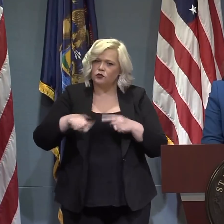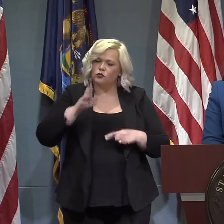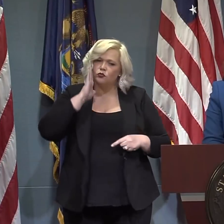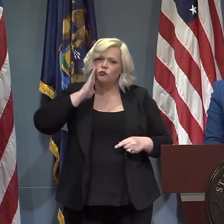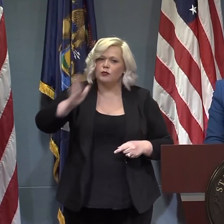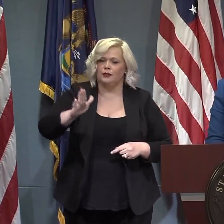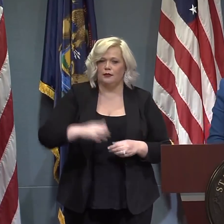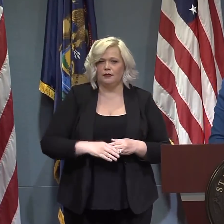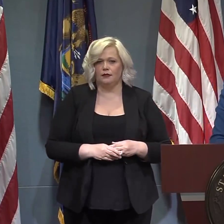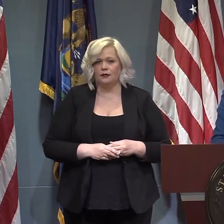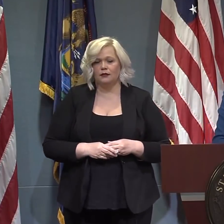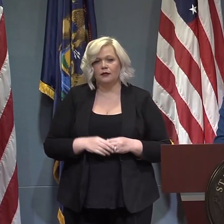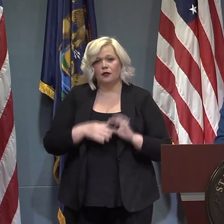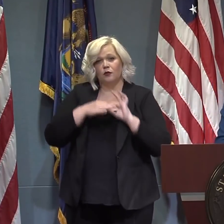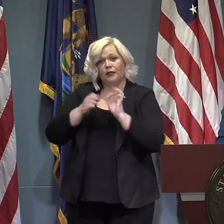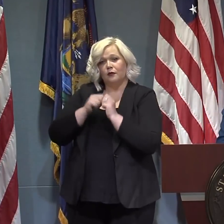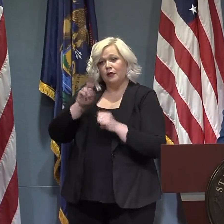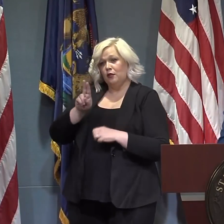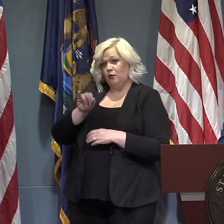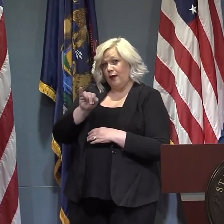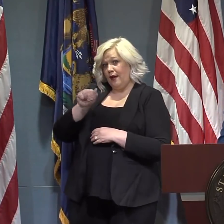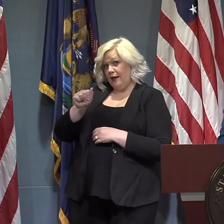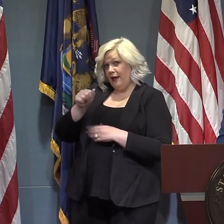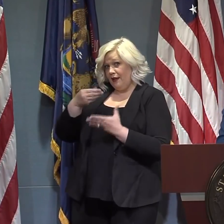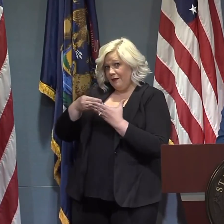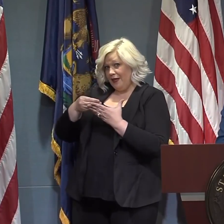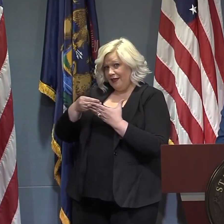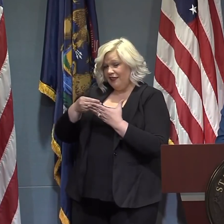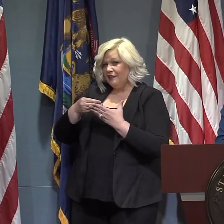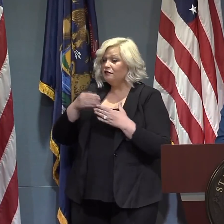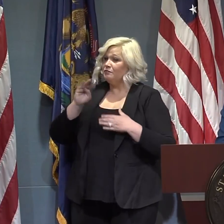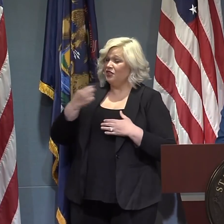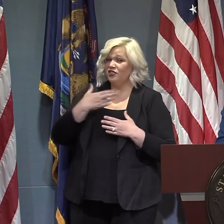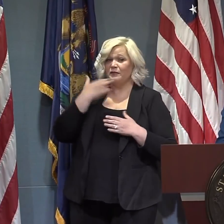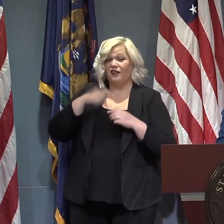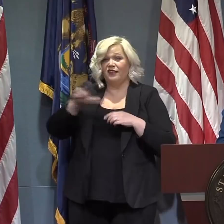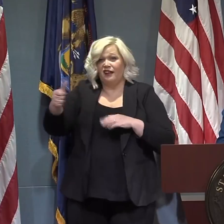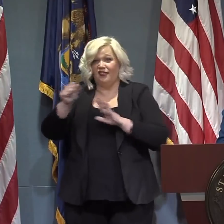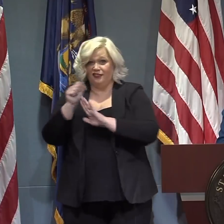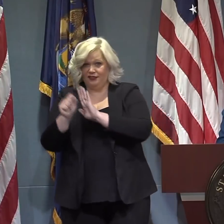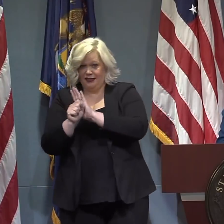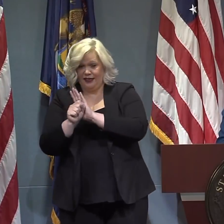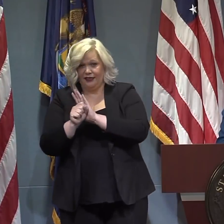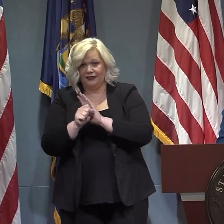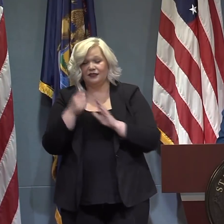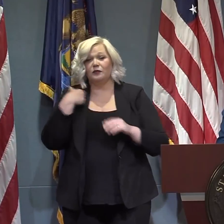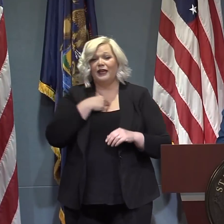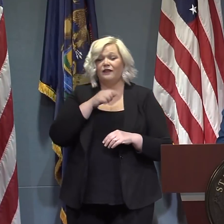in better shape than most states. In fact, with a